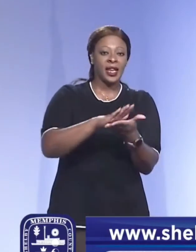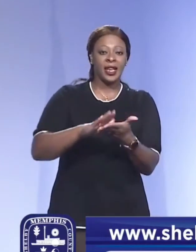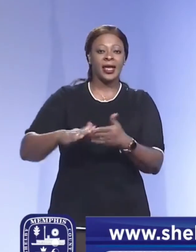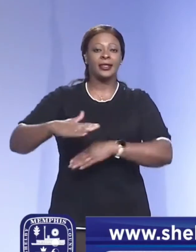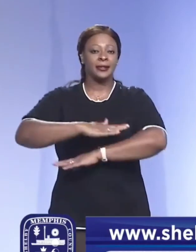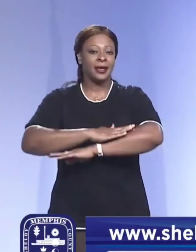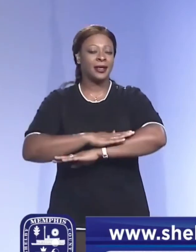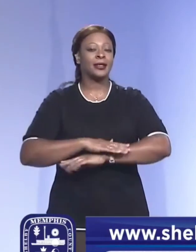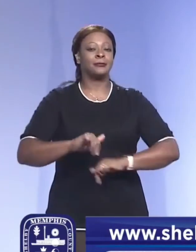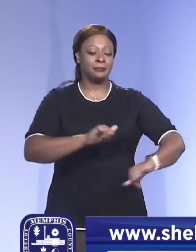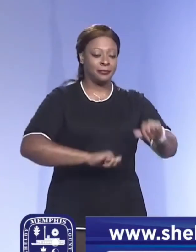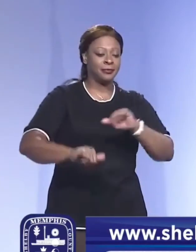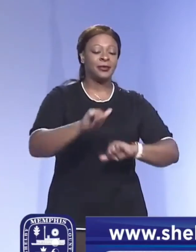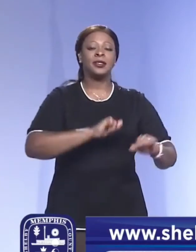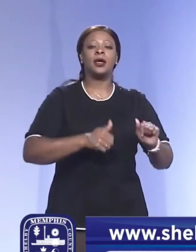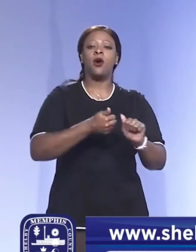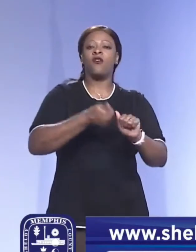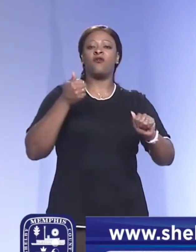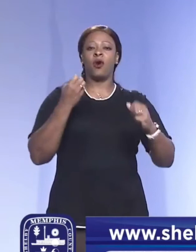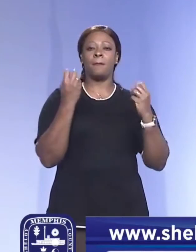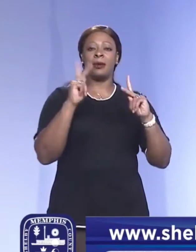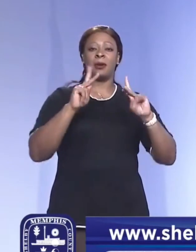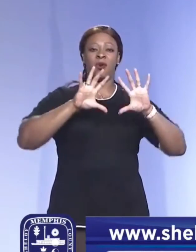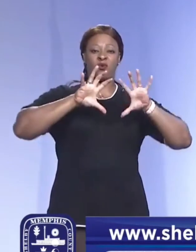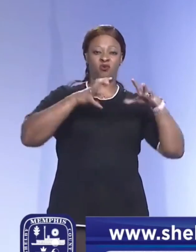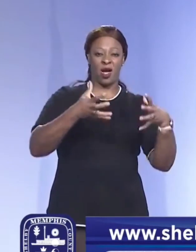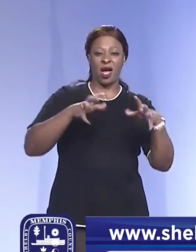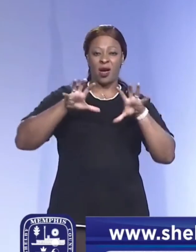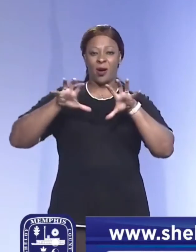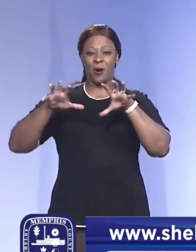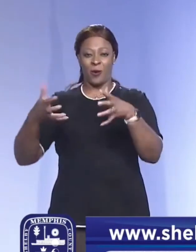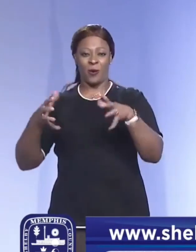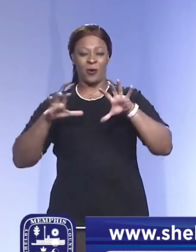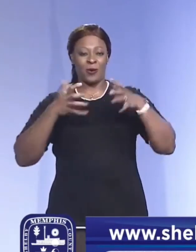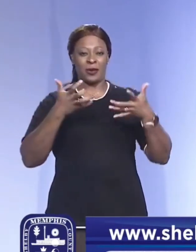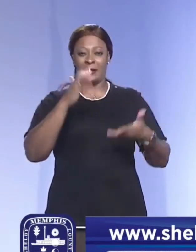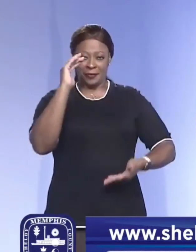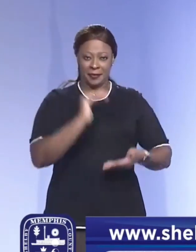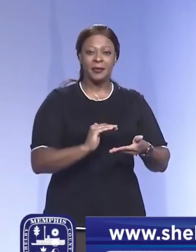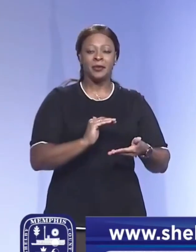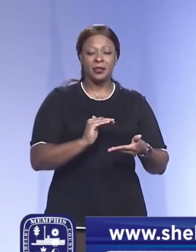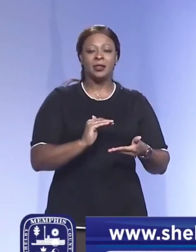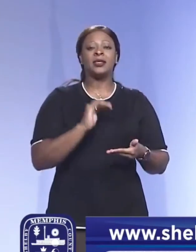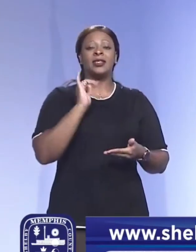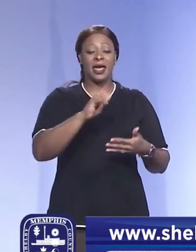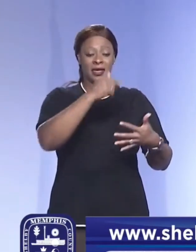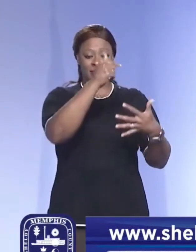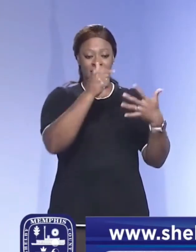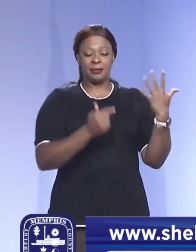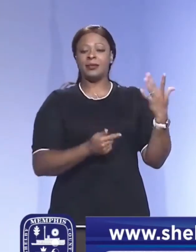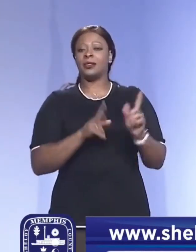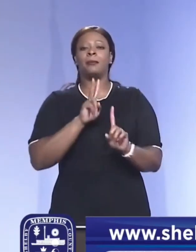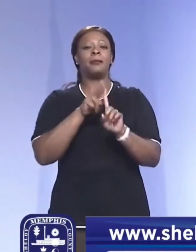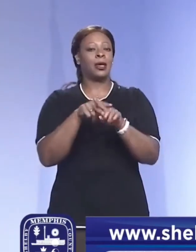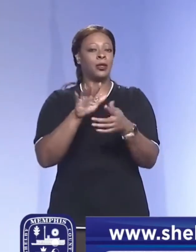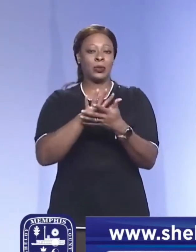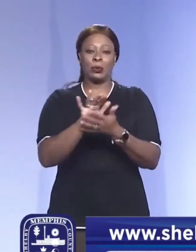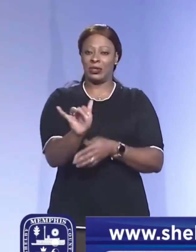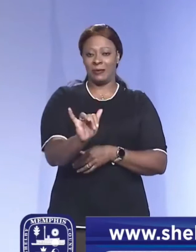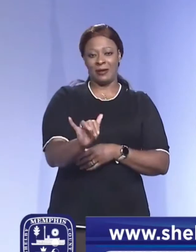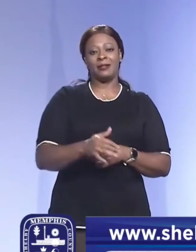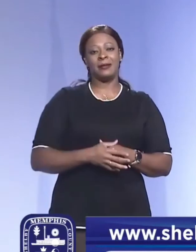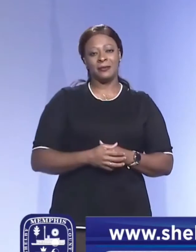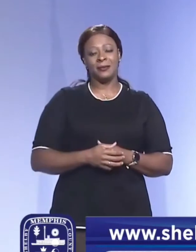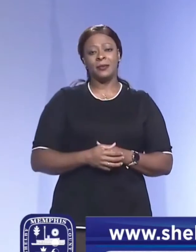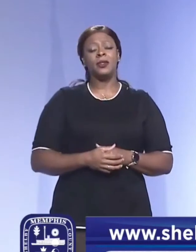the avoidance of crowding and gathering. These measures apply even within the school.